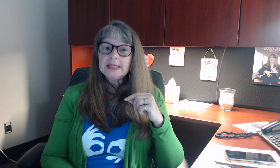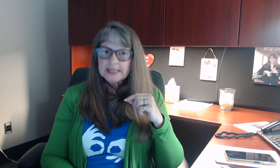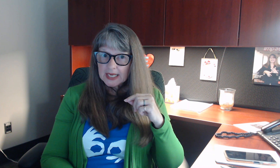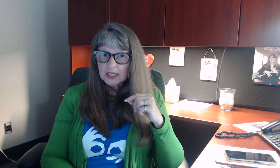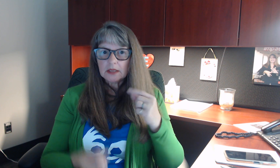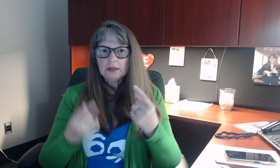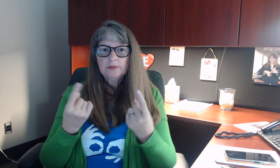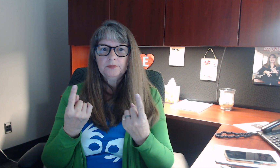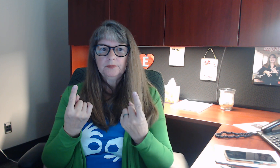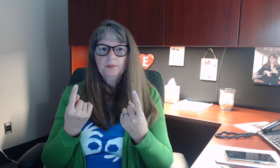Until.